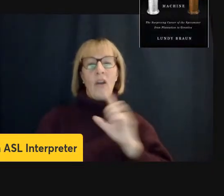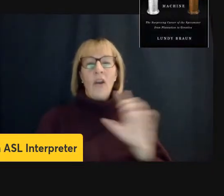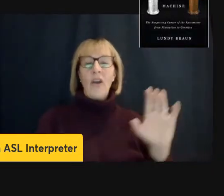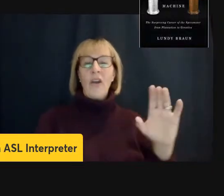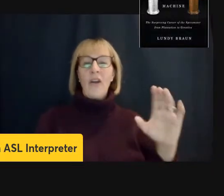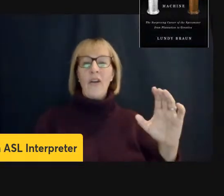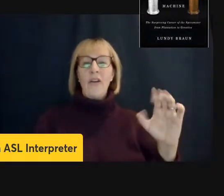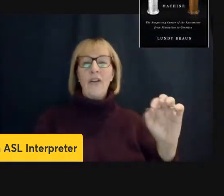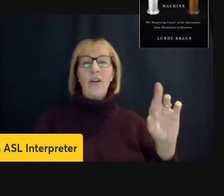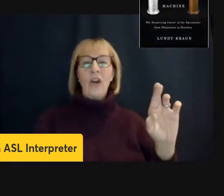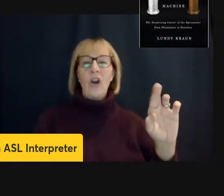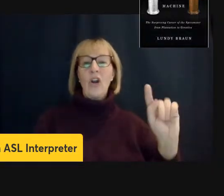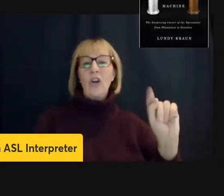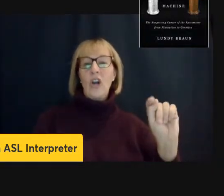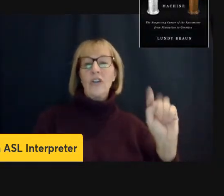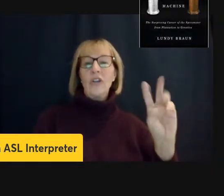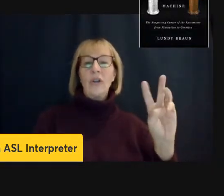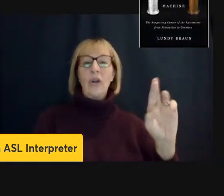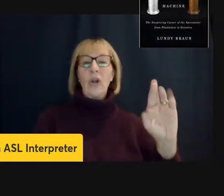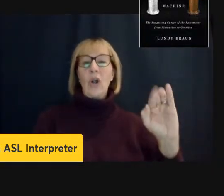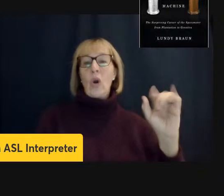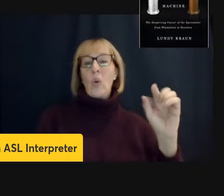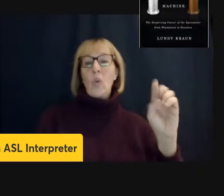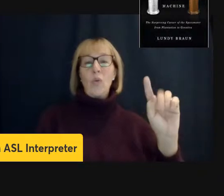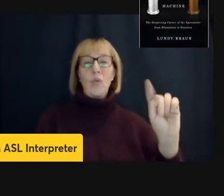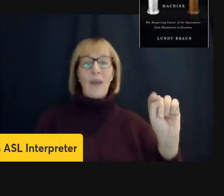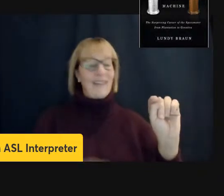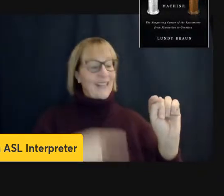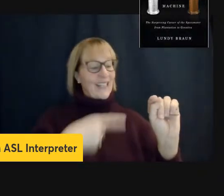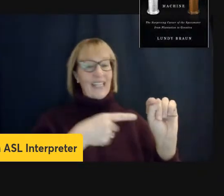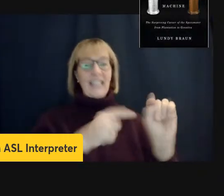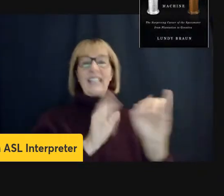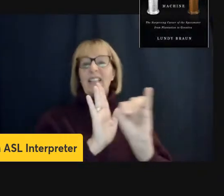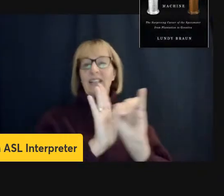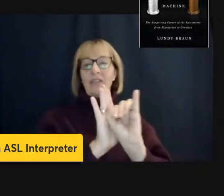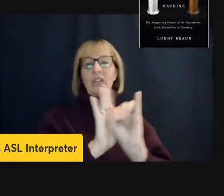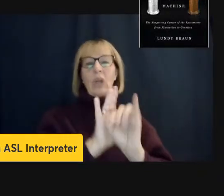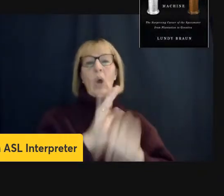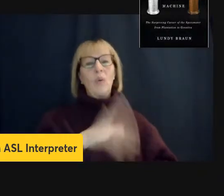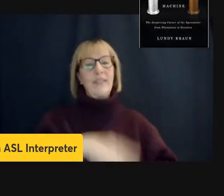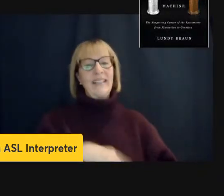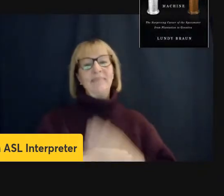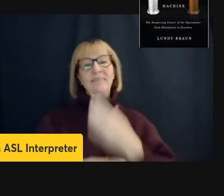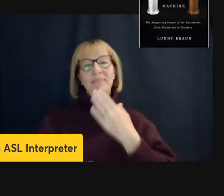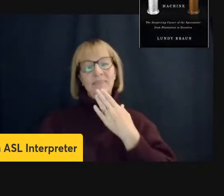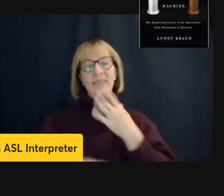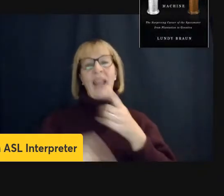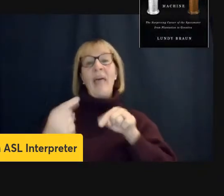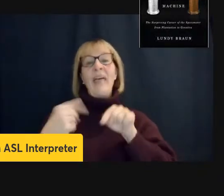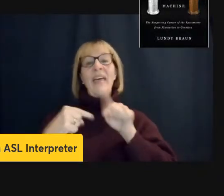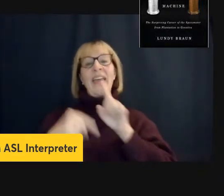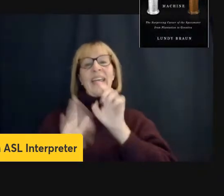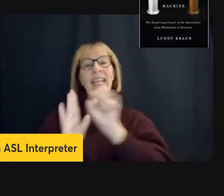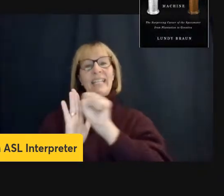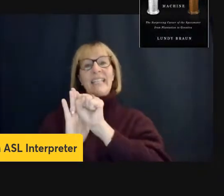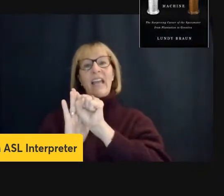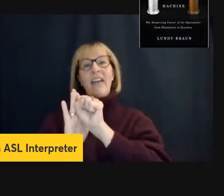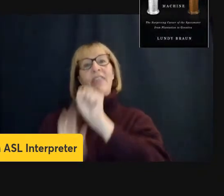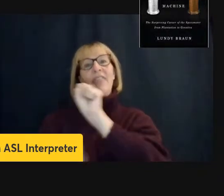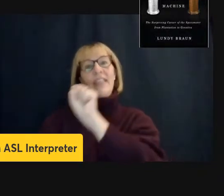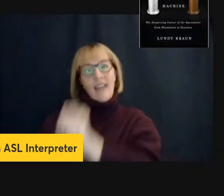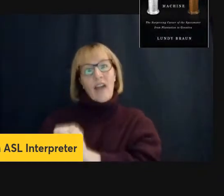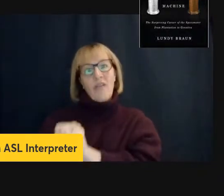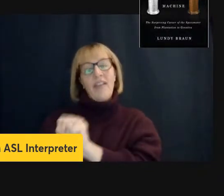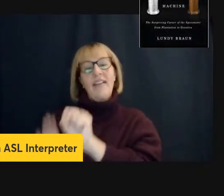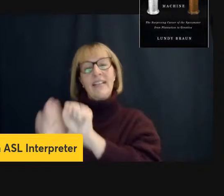of difference as merely a product of the backward South, pre-Civil War South. It's truly repulsive to read